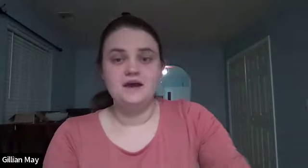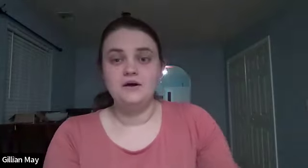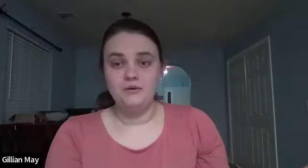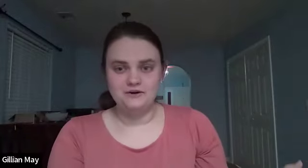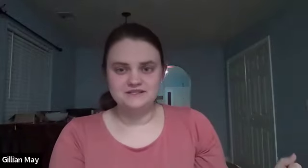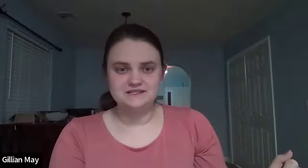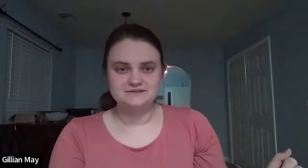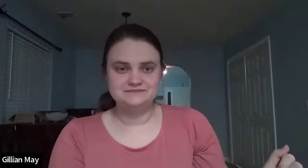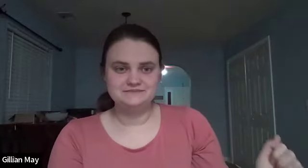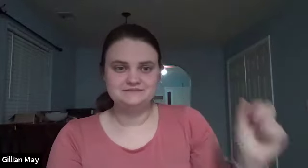Horse,